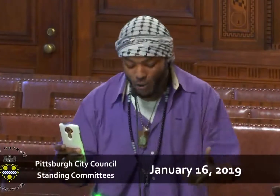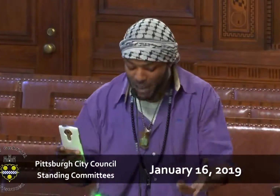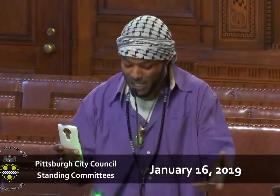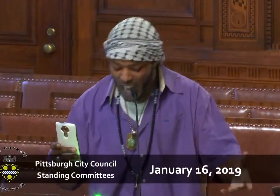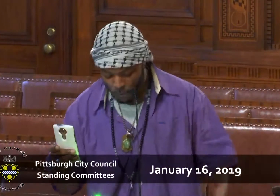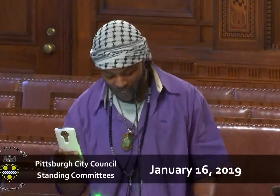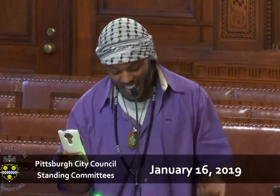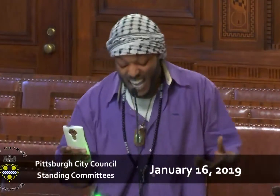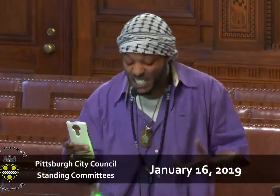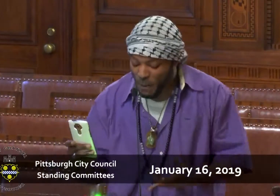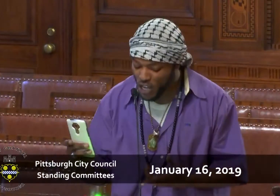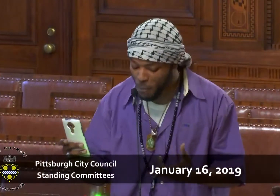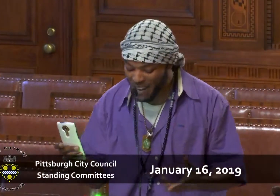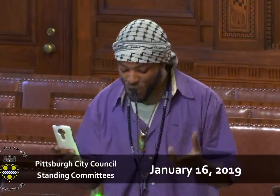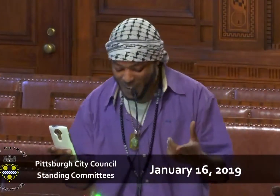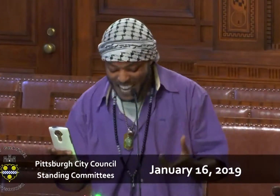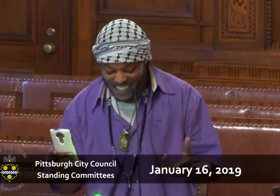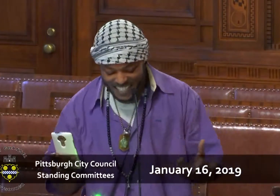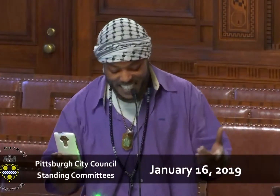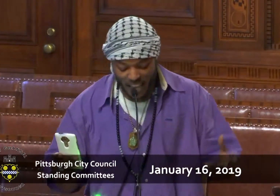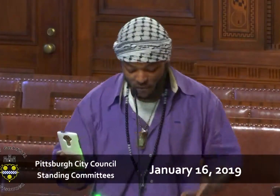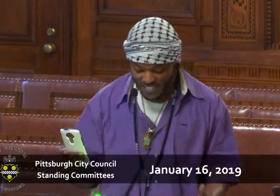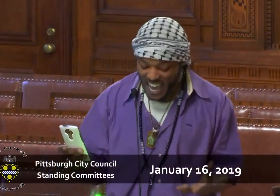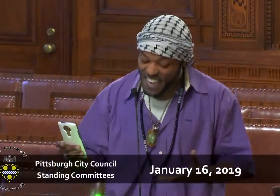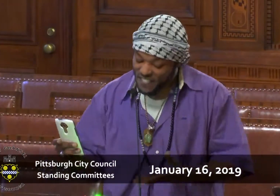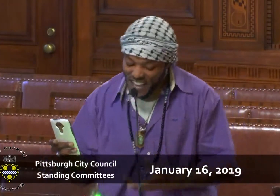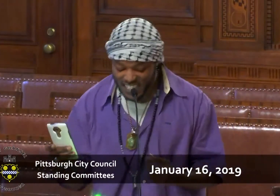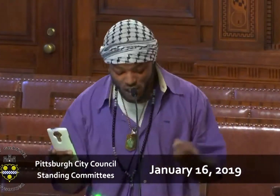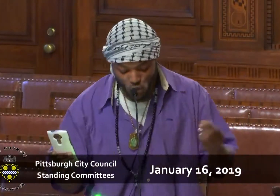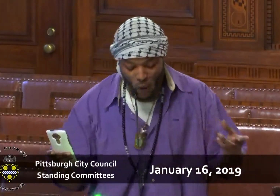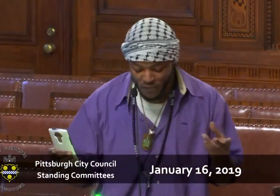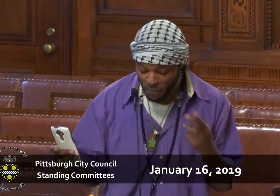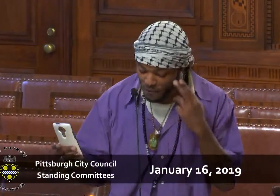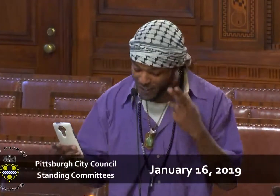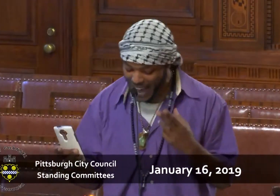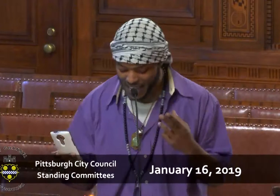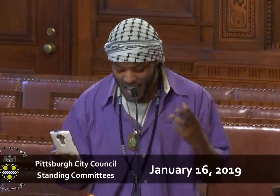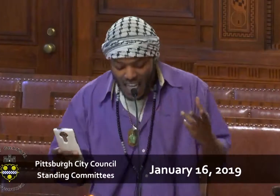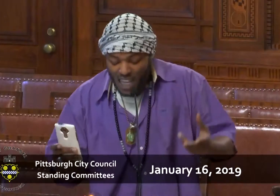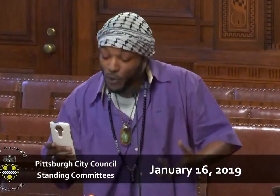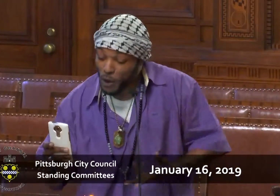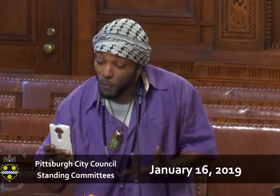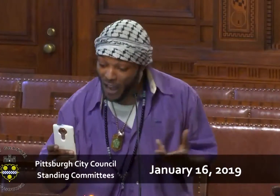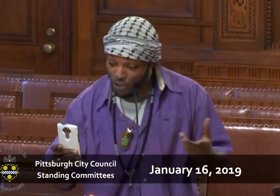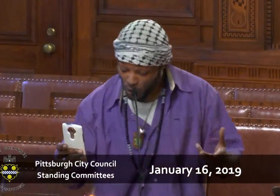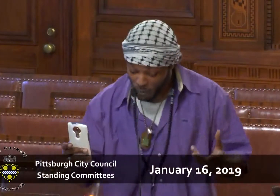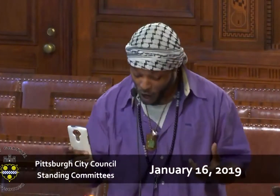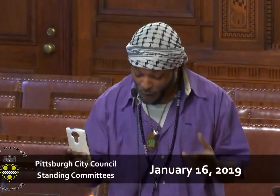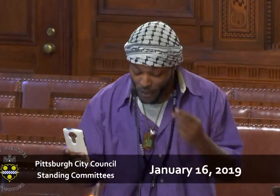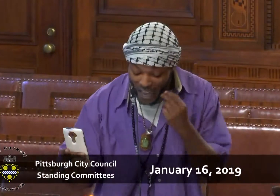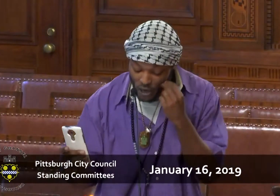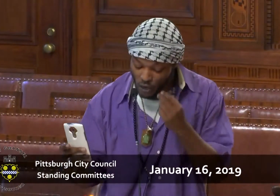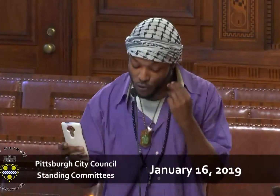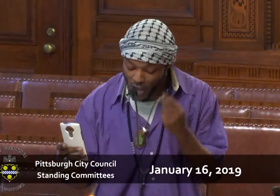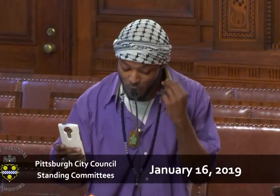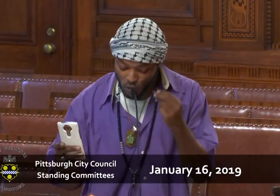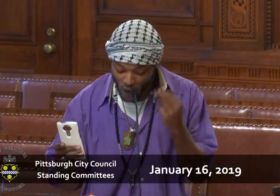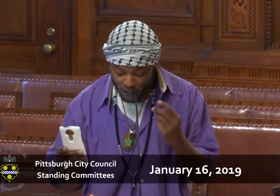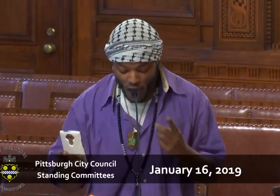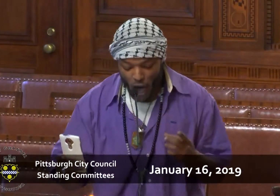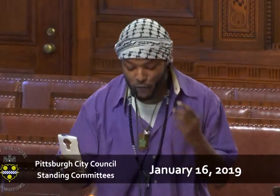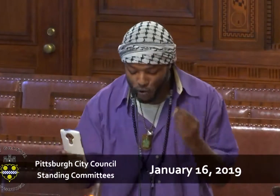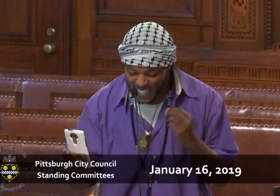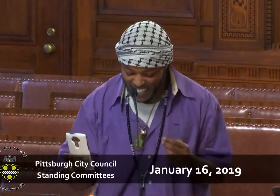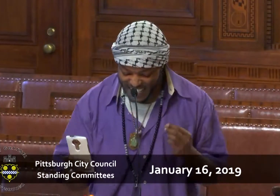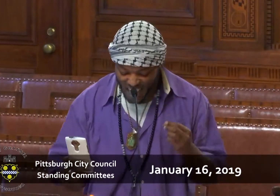season, so keep shopping and spending your money on needless gifts and things that's swift to be forgotten. Like when you're walking through the mall and you get a fragrance